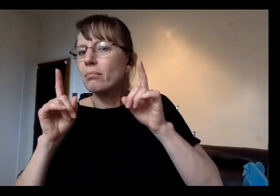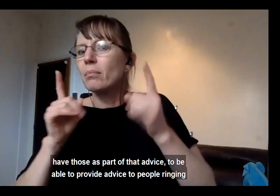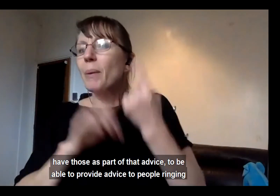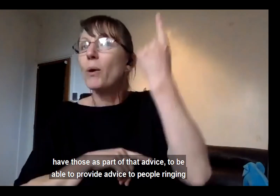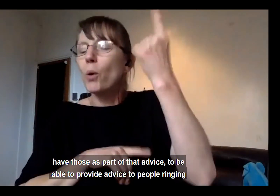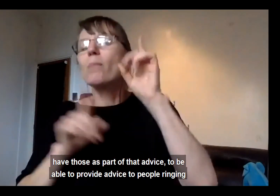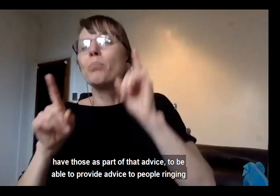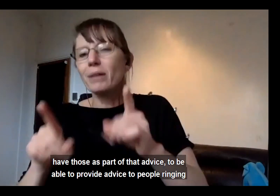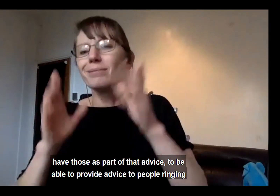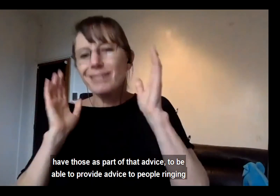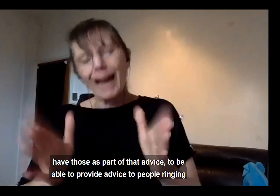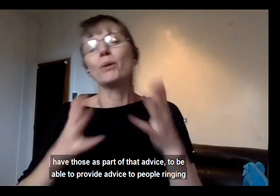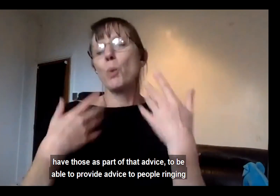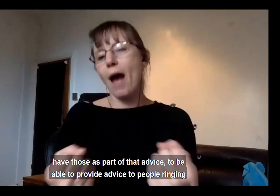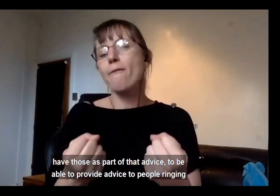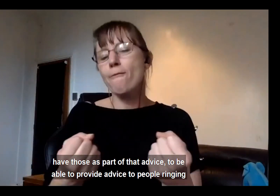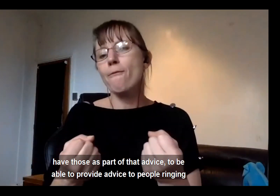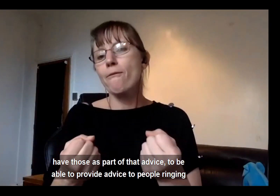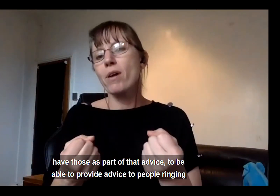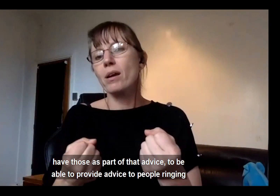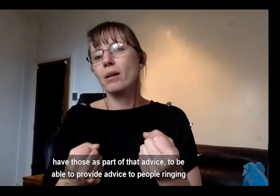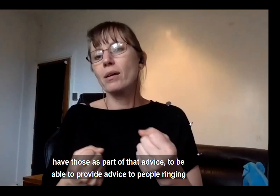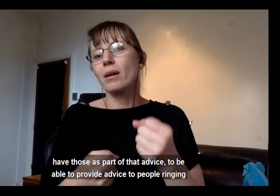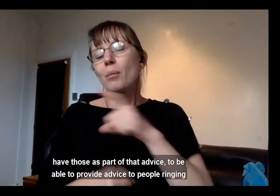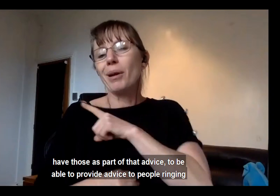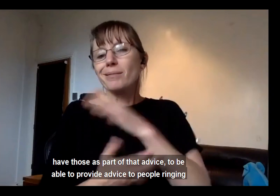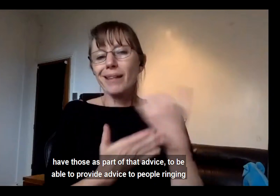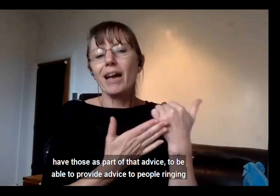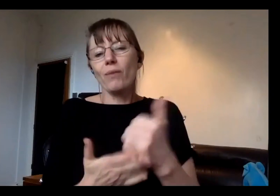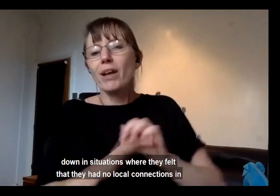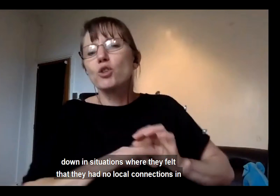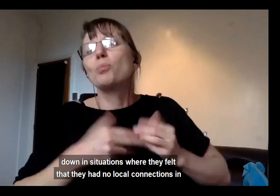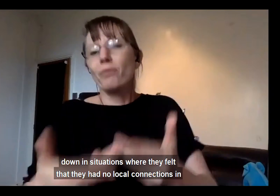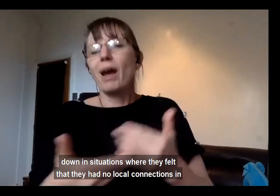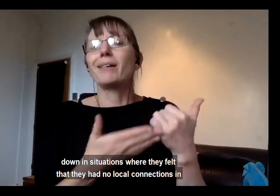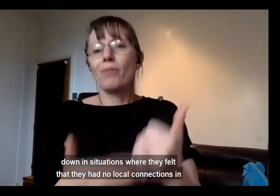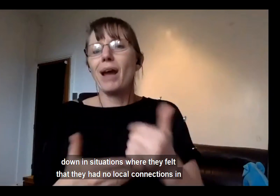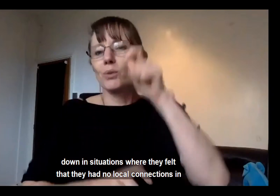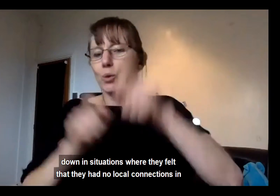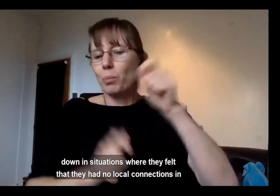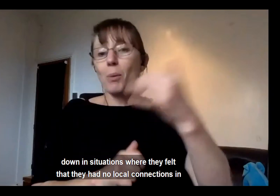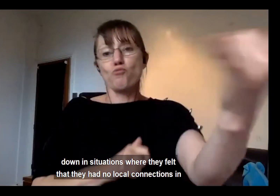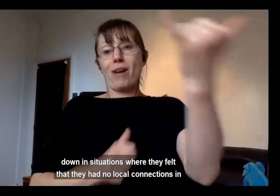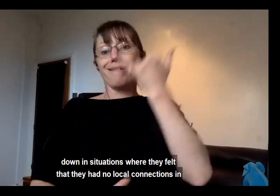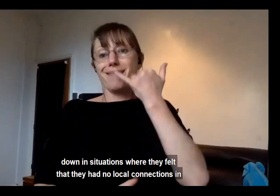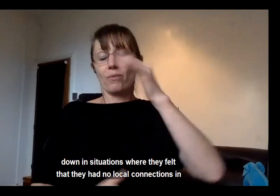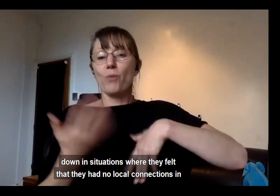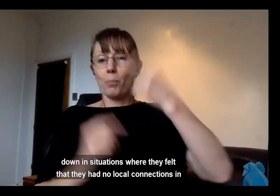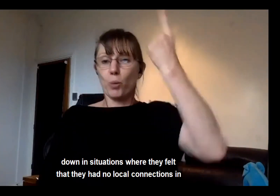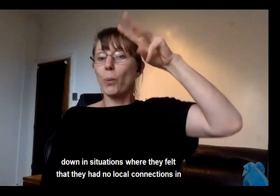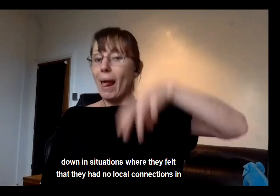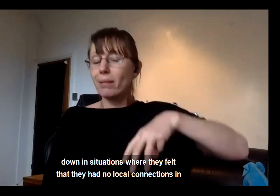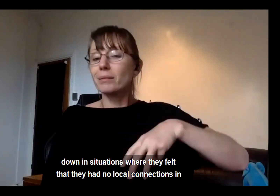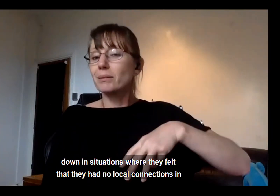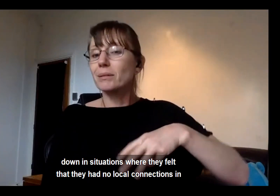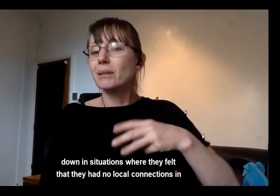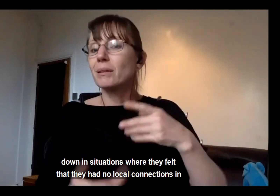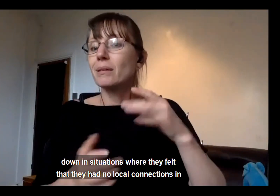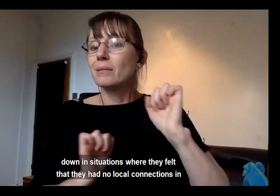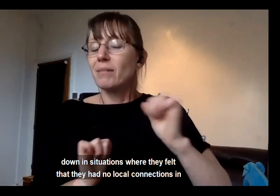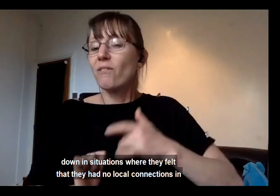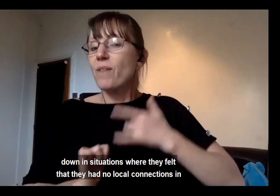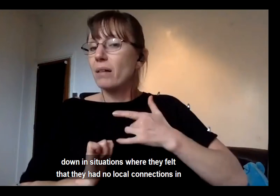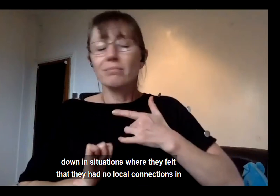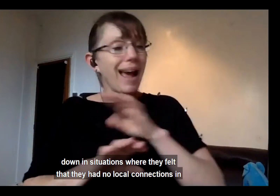had to have those as part of that advice to be able to provide advice, therefore, to people ringing down in situations where they felt that they